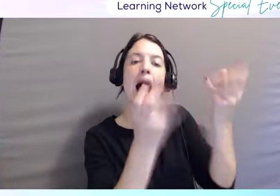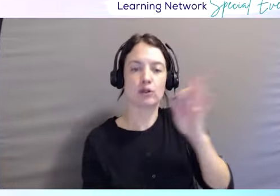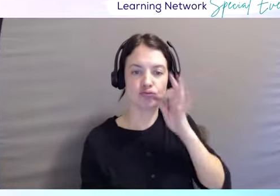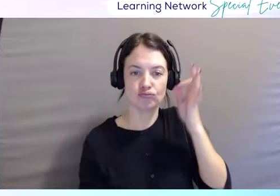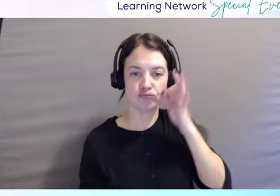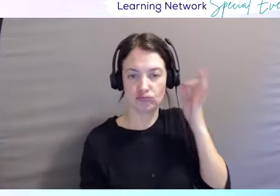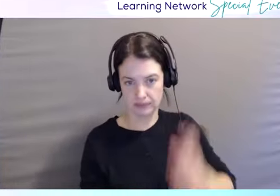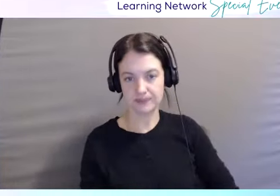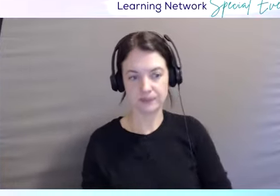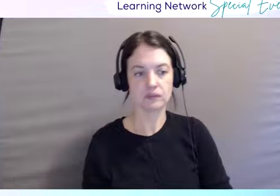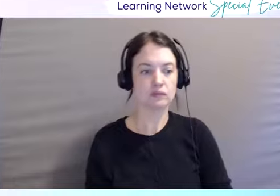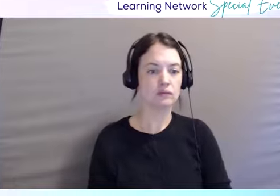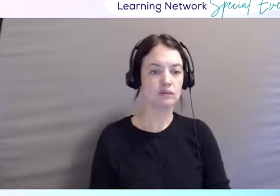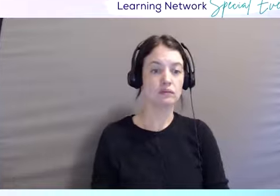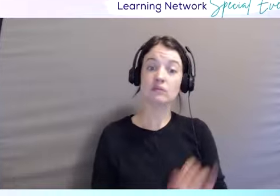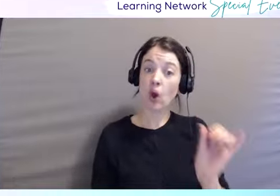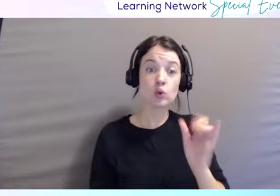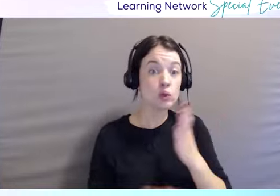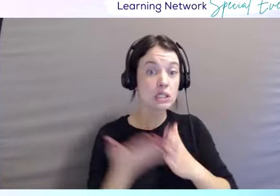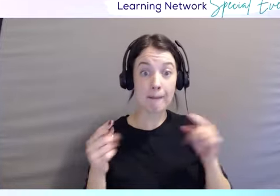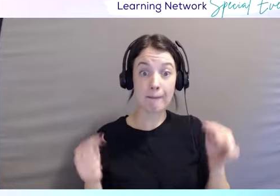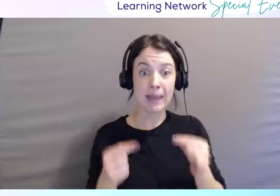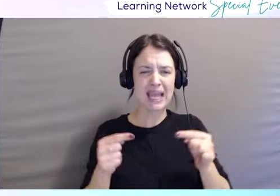a way for some to manage pain instead of using medications.